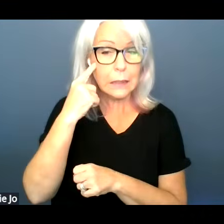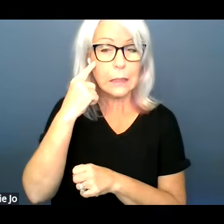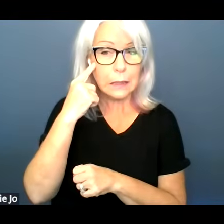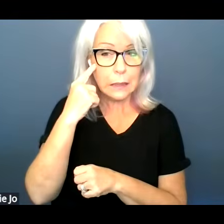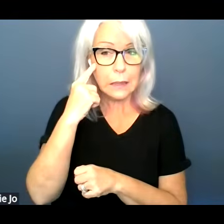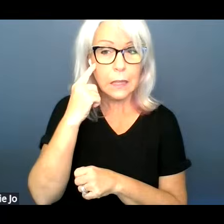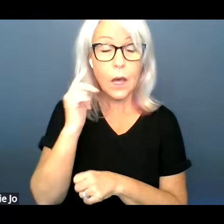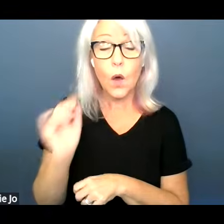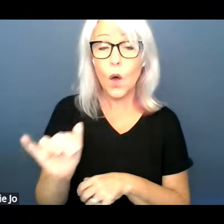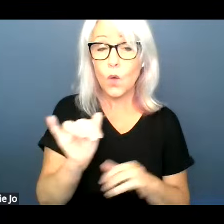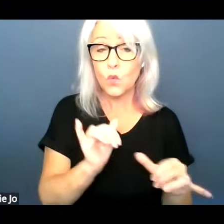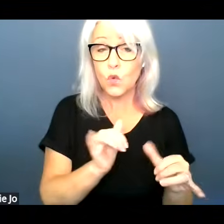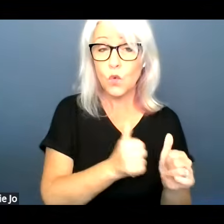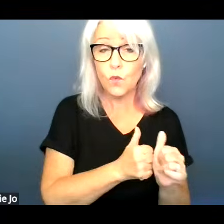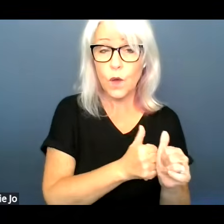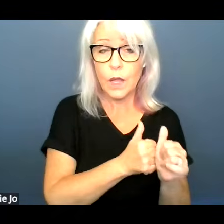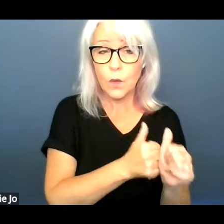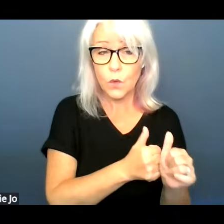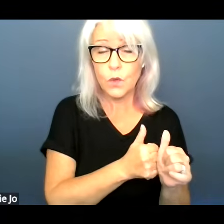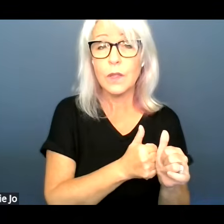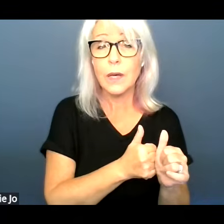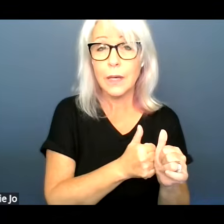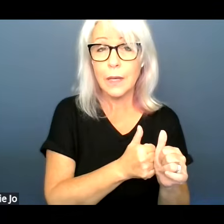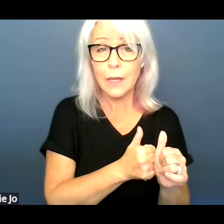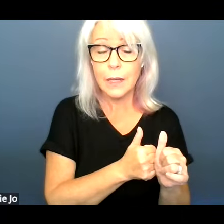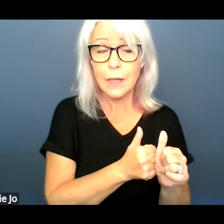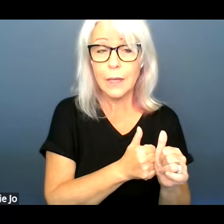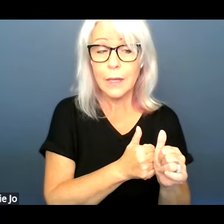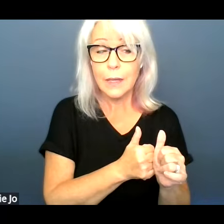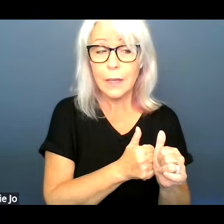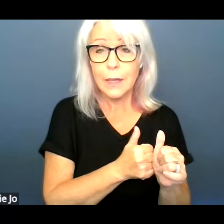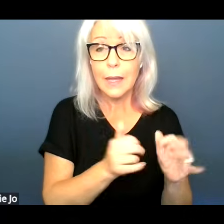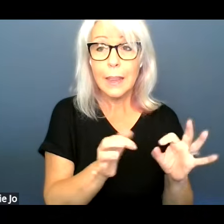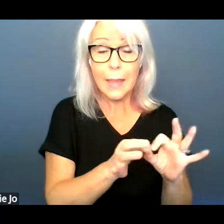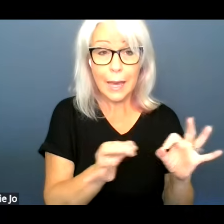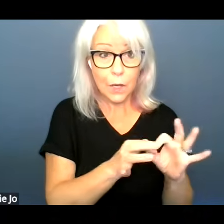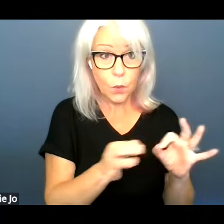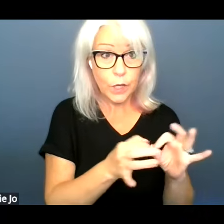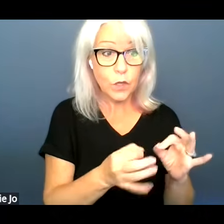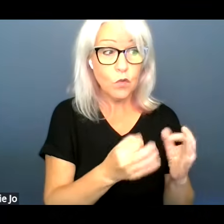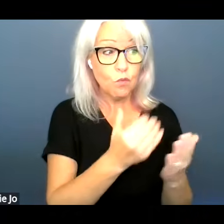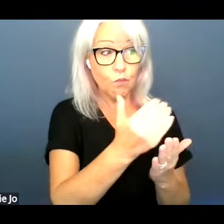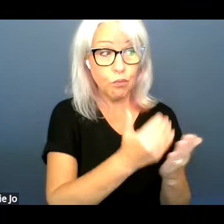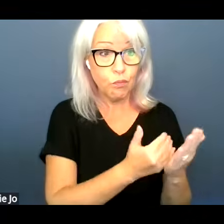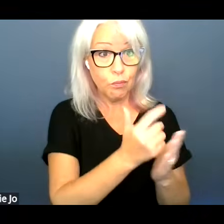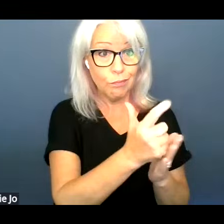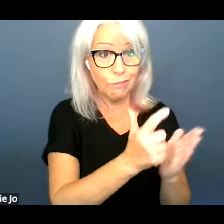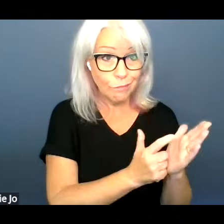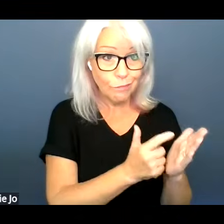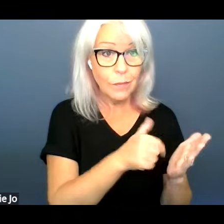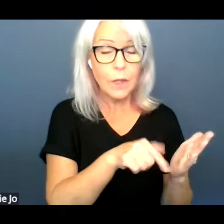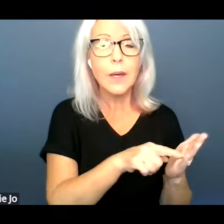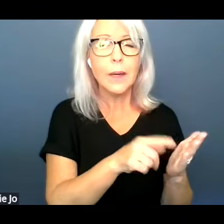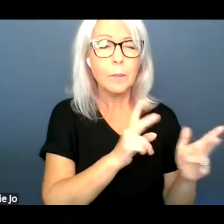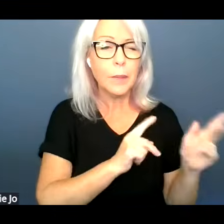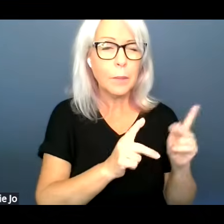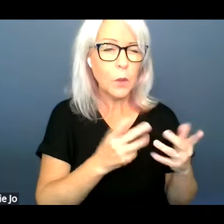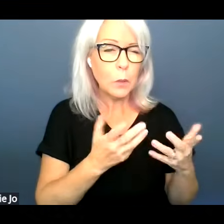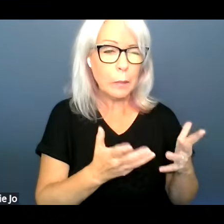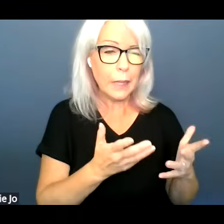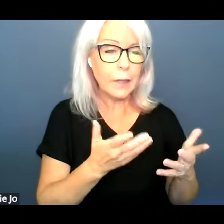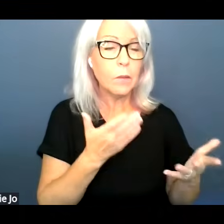of the statute, the order drafted in the statute, which people would have reviewed before also, using your